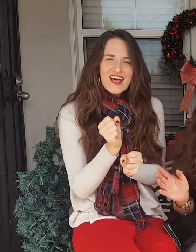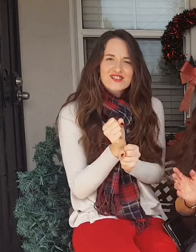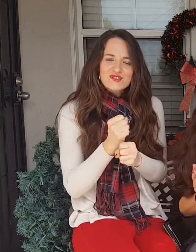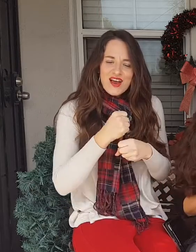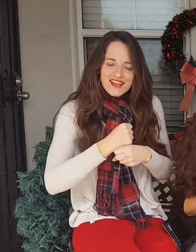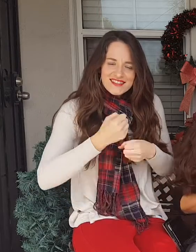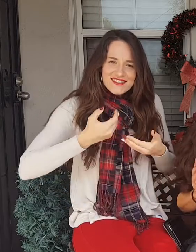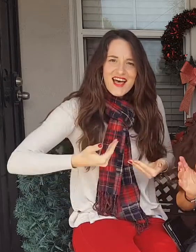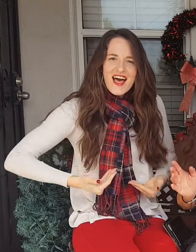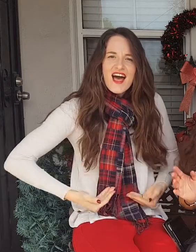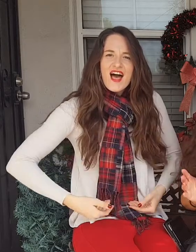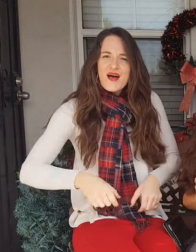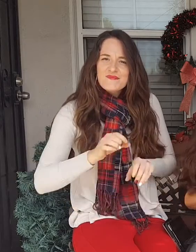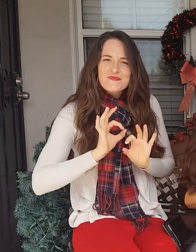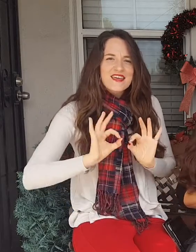has ransomed me,